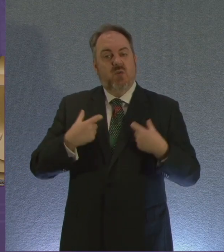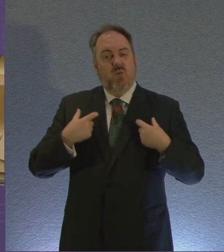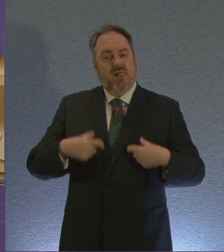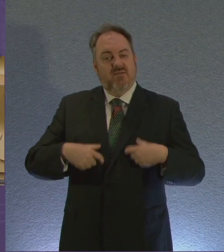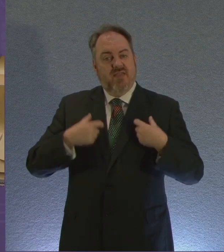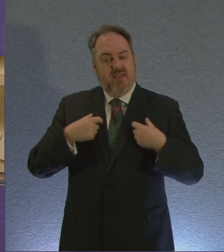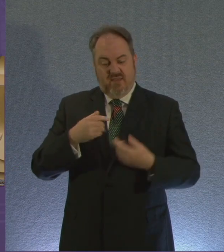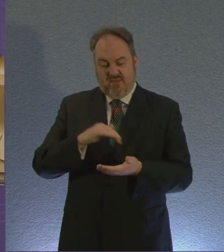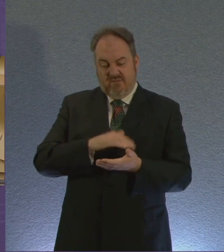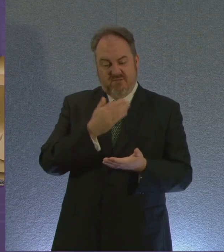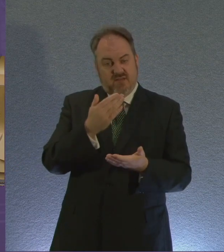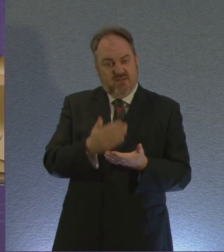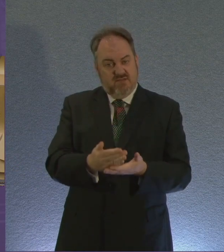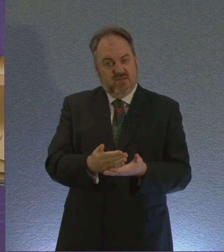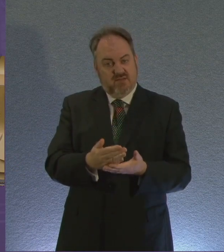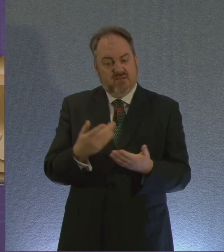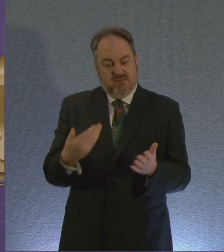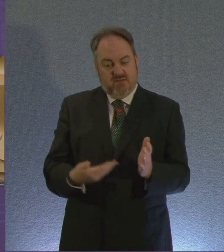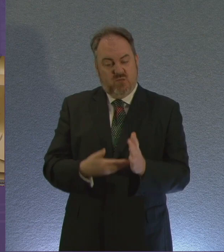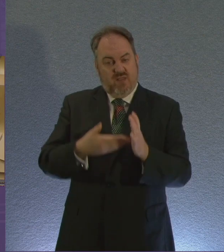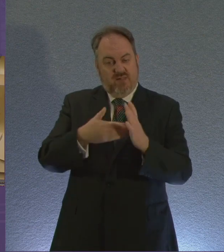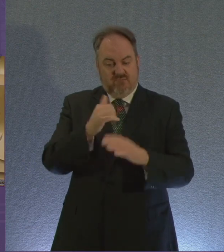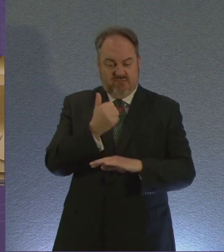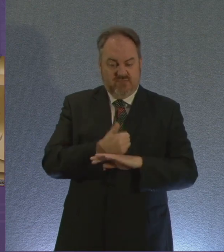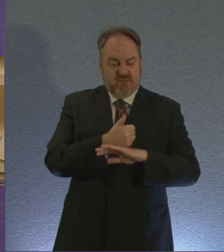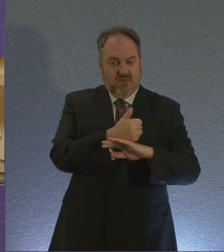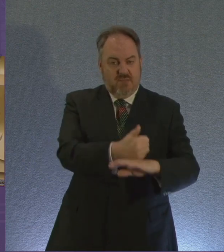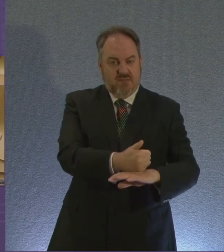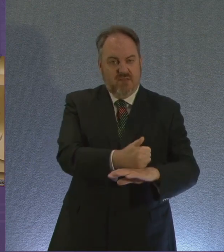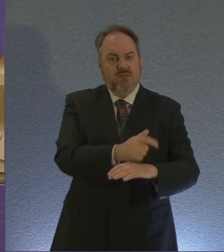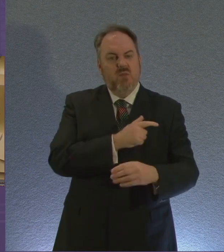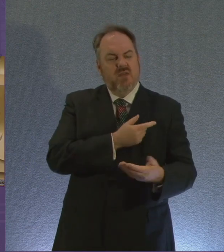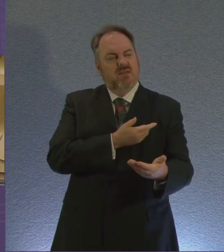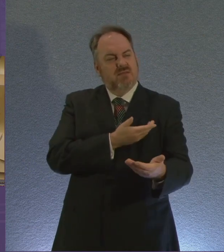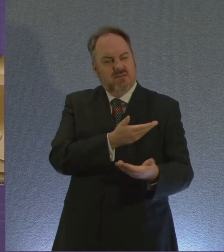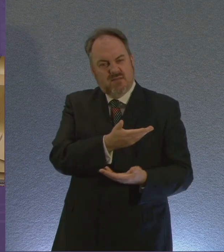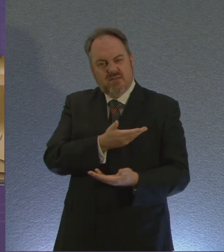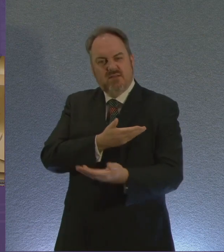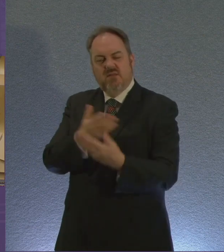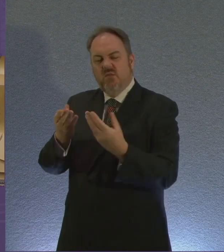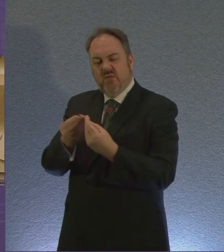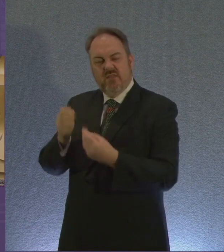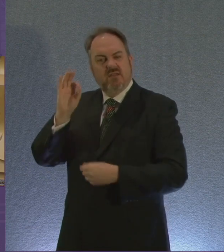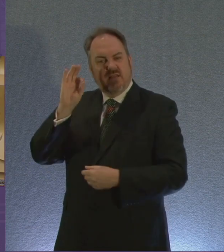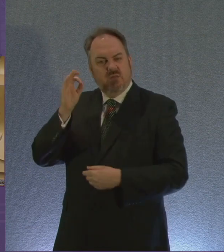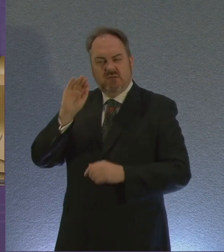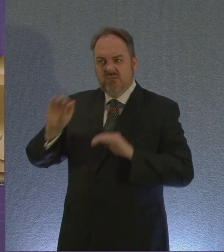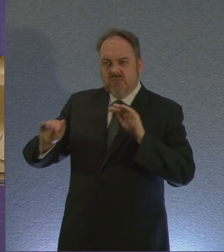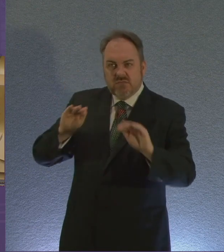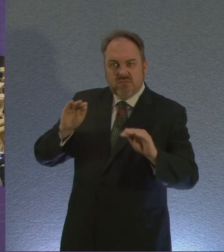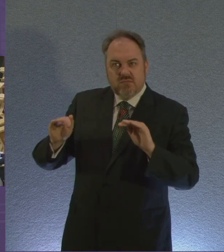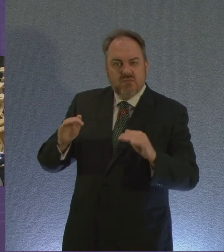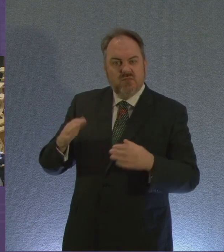on an almost daily basis with the local authorities to manage that demand that they're seeing coming forward.